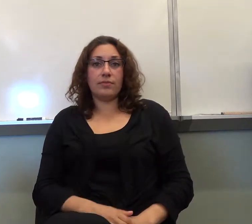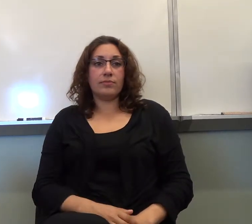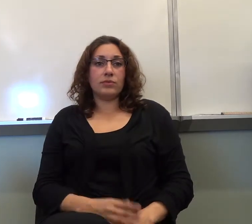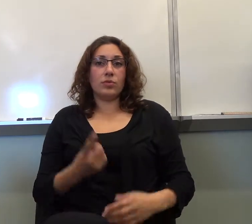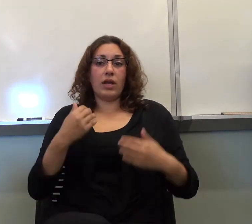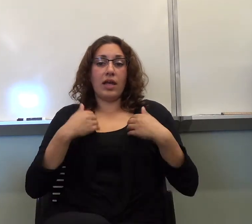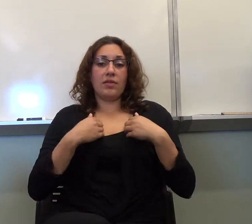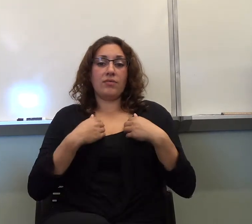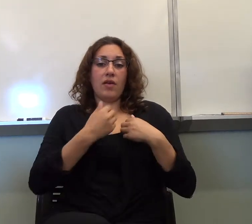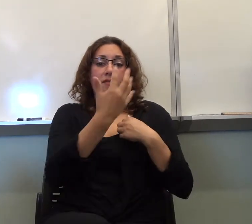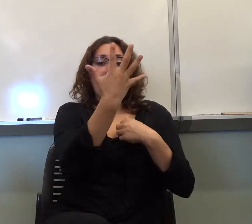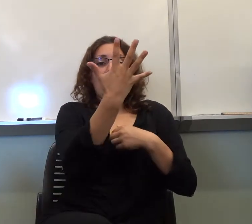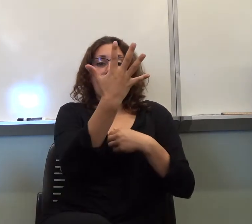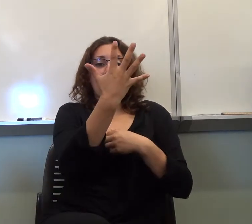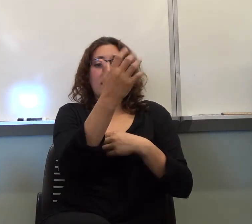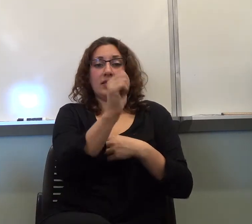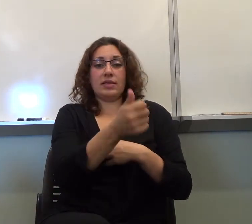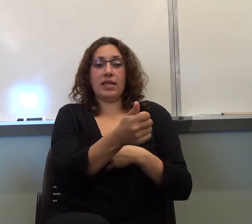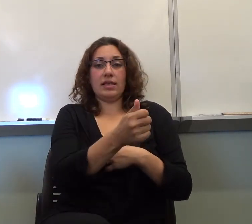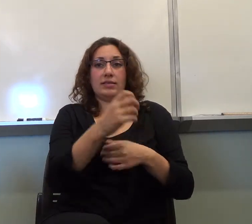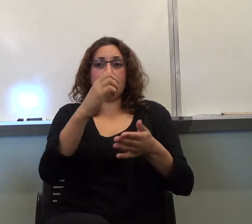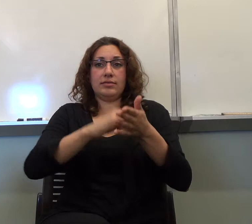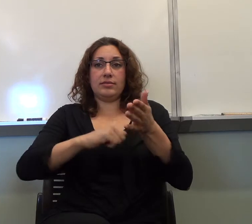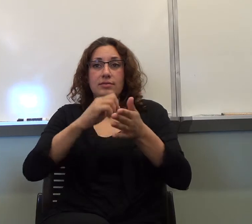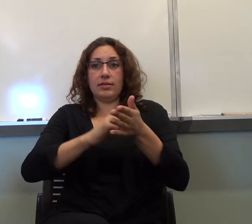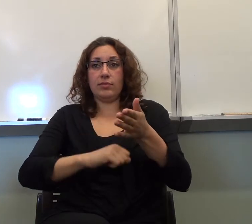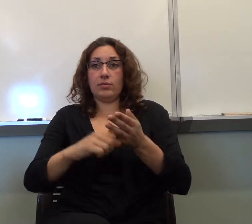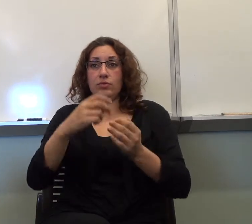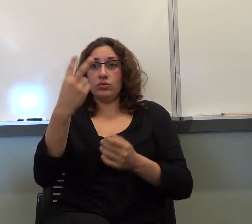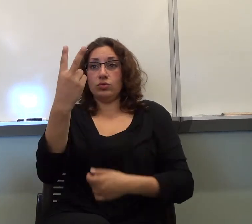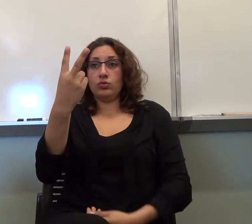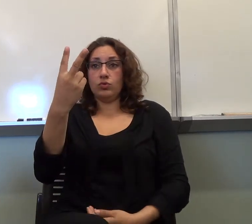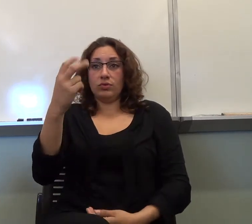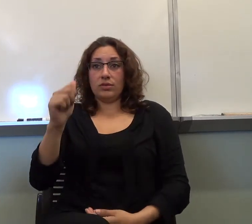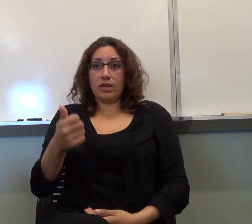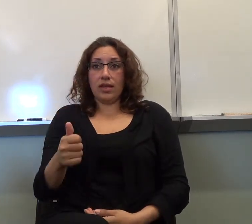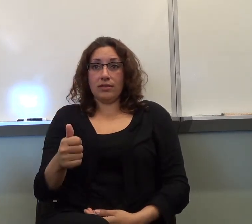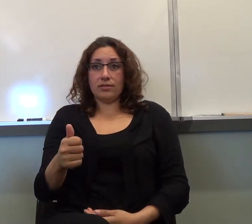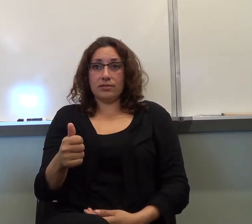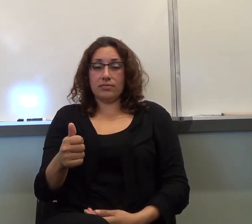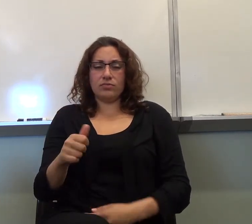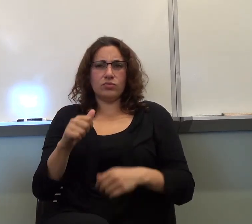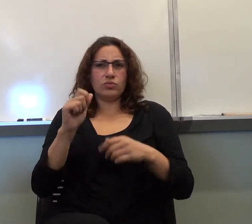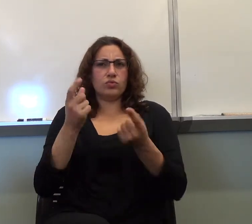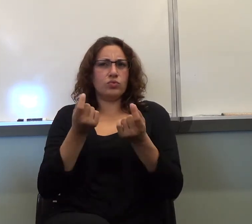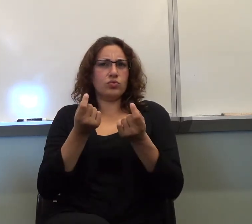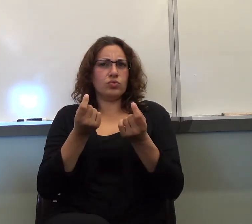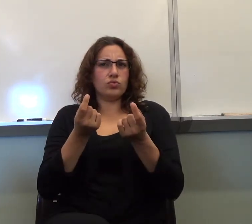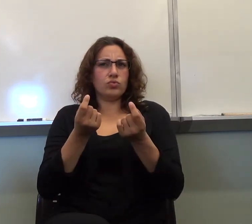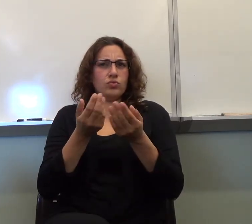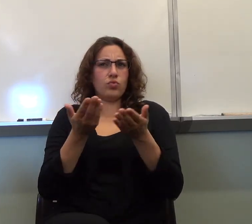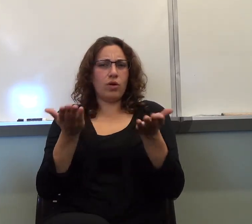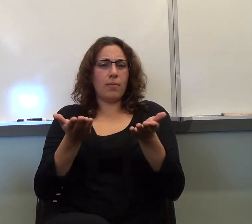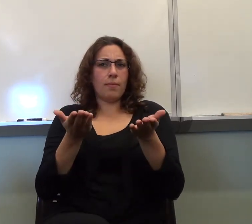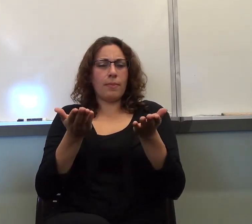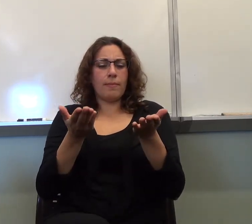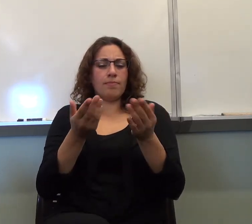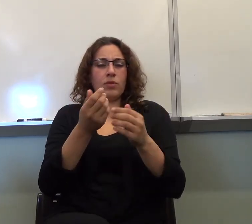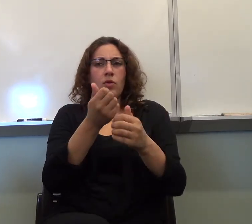5 tenths, take away 2 tenths. Now, technically, we should do this. We should put it over 10, and then write it